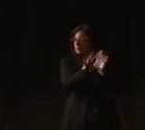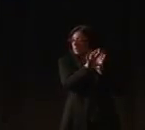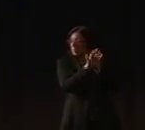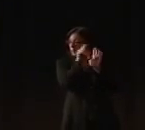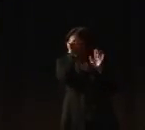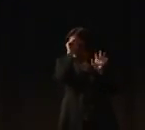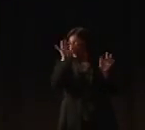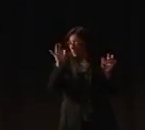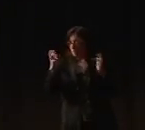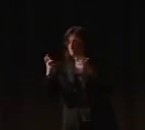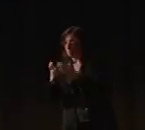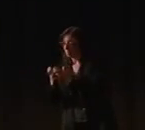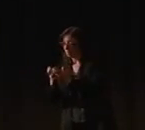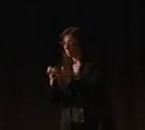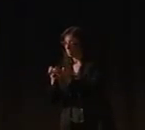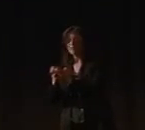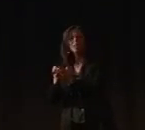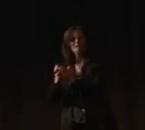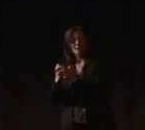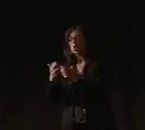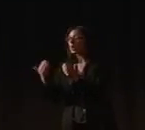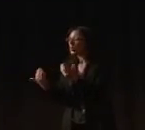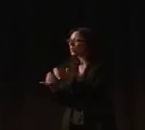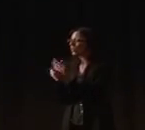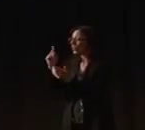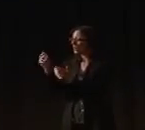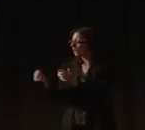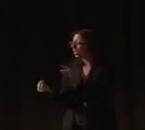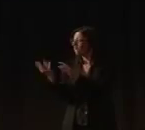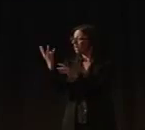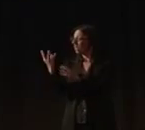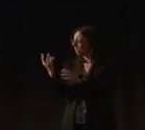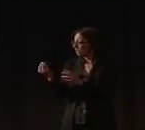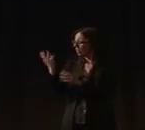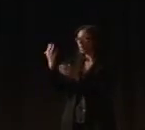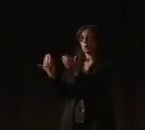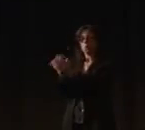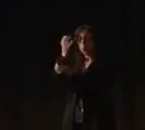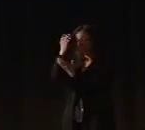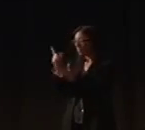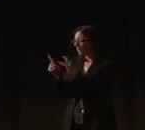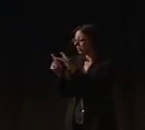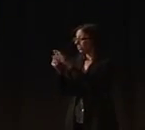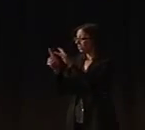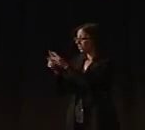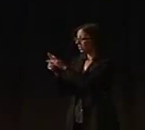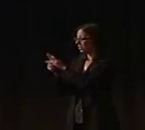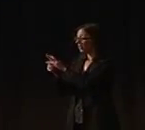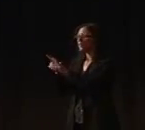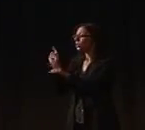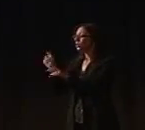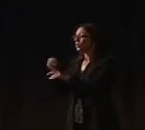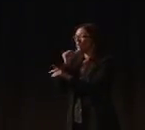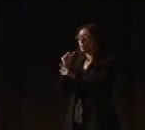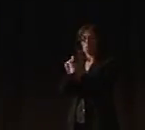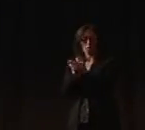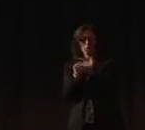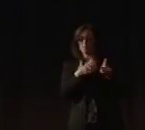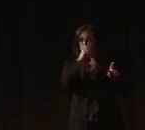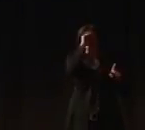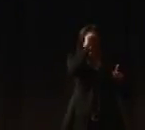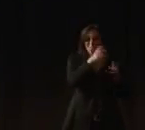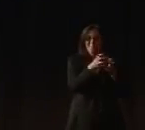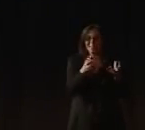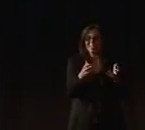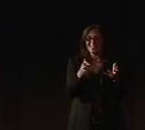arrive, and only rarely revolutionary theories should be accepted. Under these conditions, and under these conditions only,